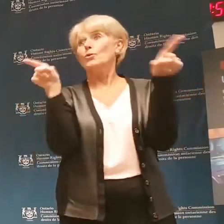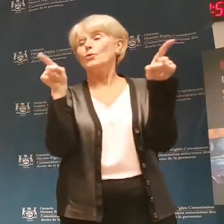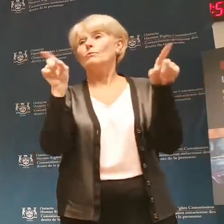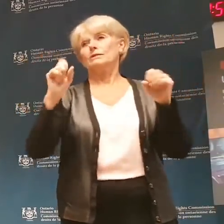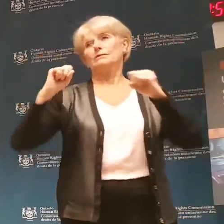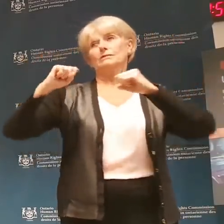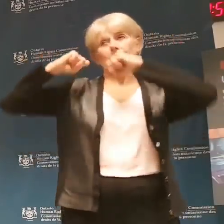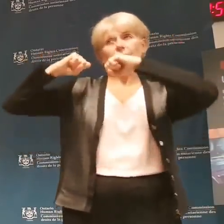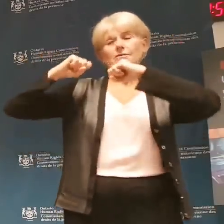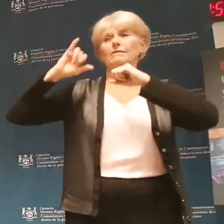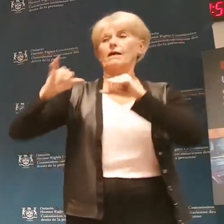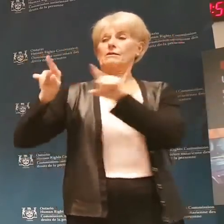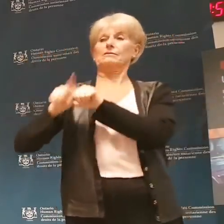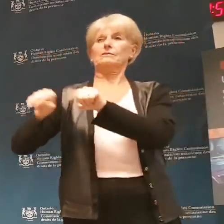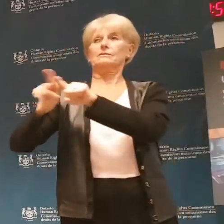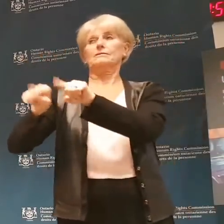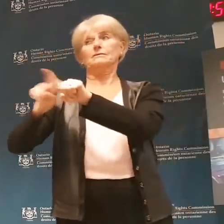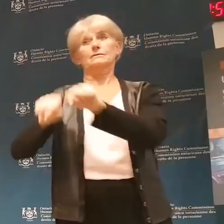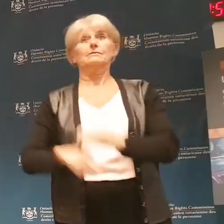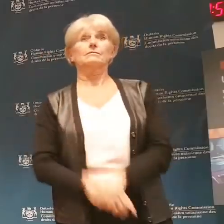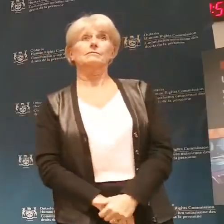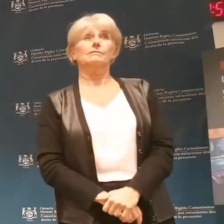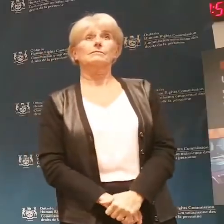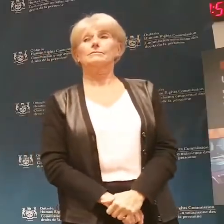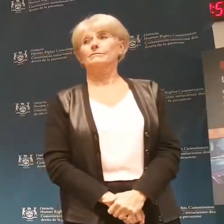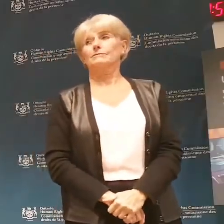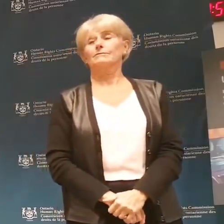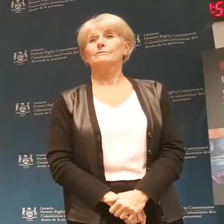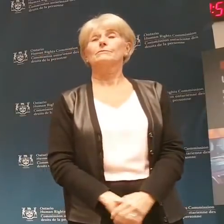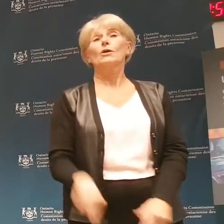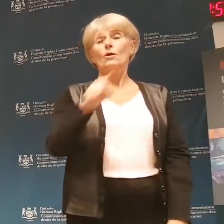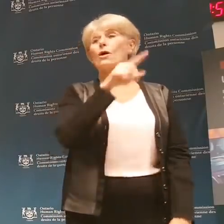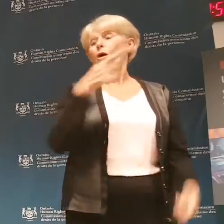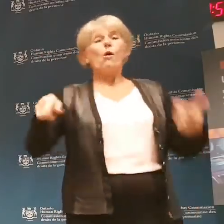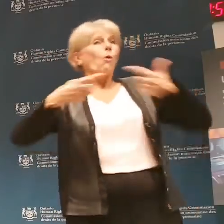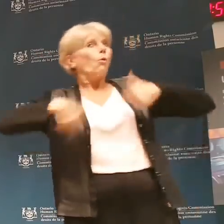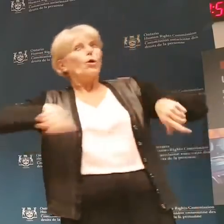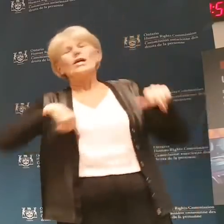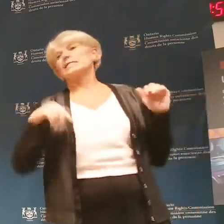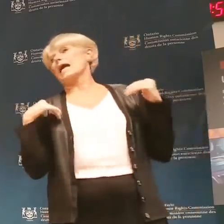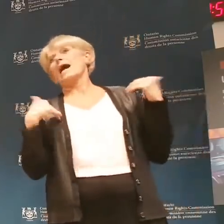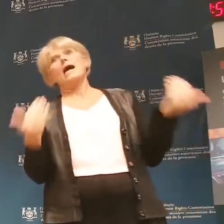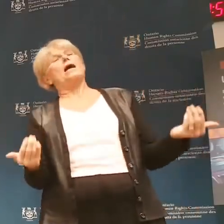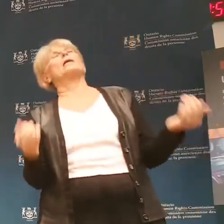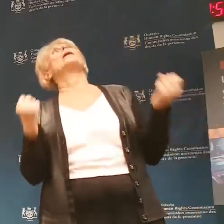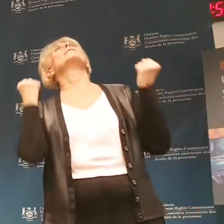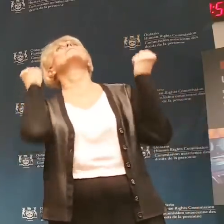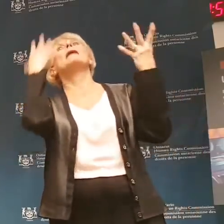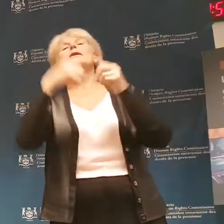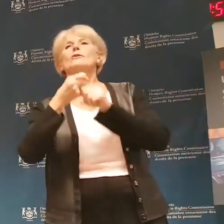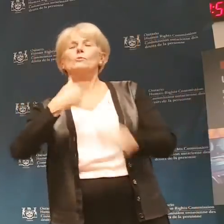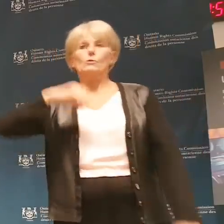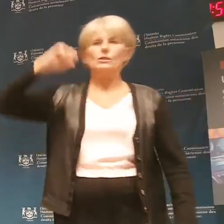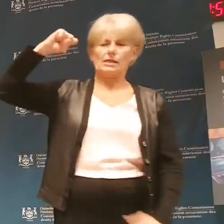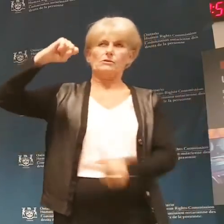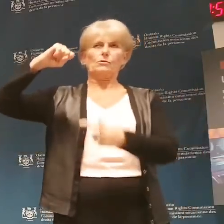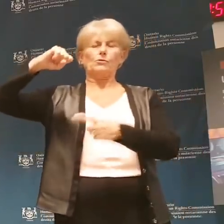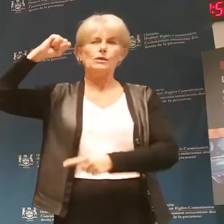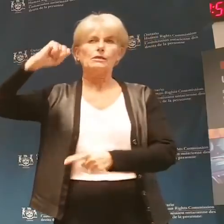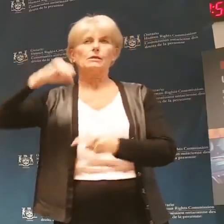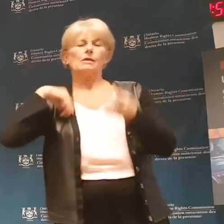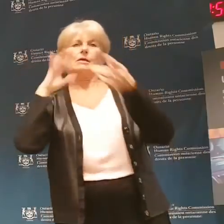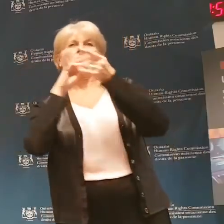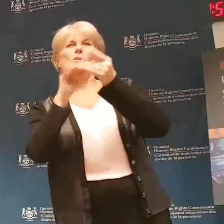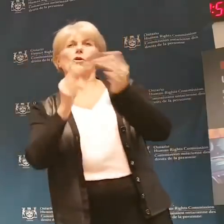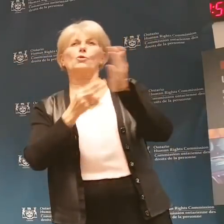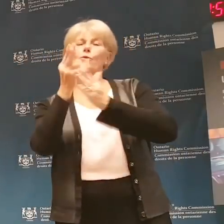resist the status quo. Many of us are tired after decades of resistance and speaking truth